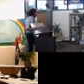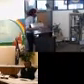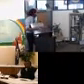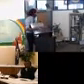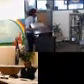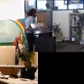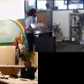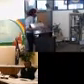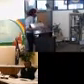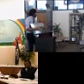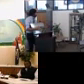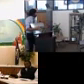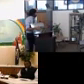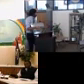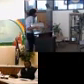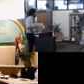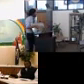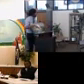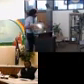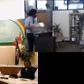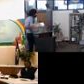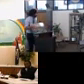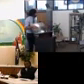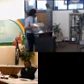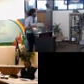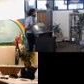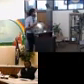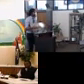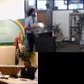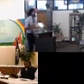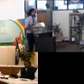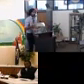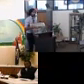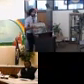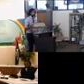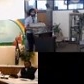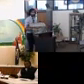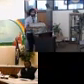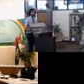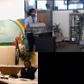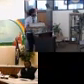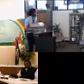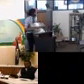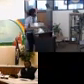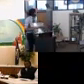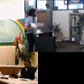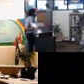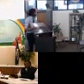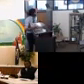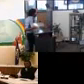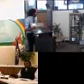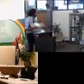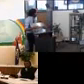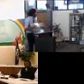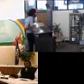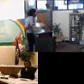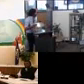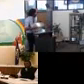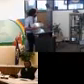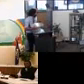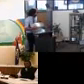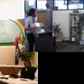the underground corridors, which connect all the buildings. And there's something awesome about the way that the tenants